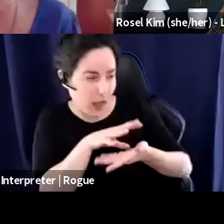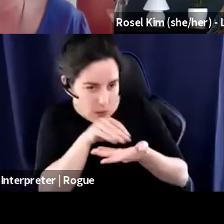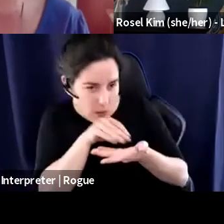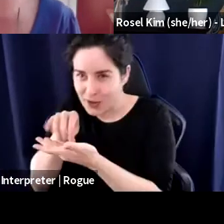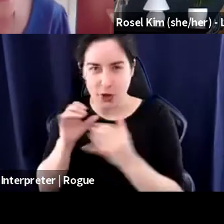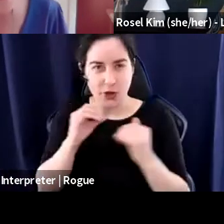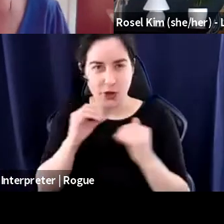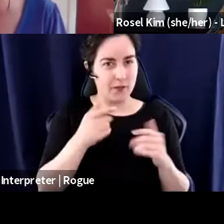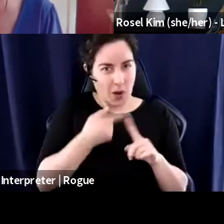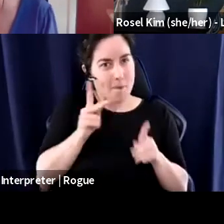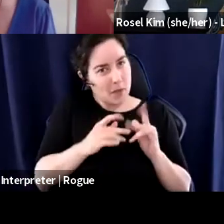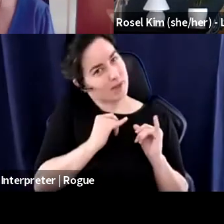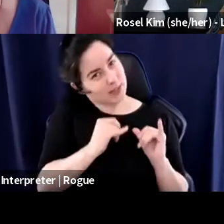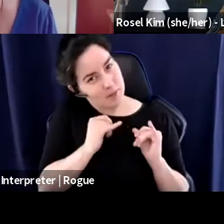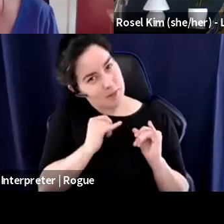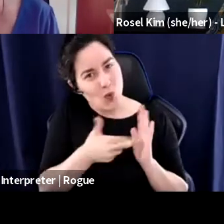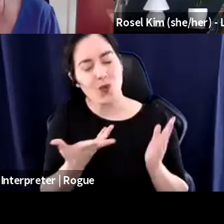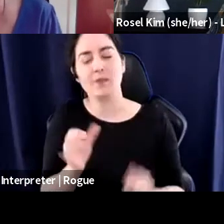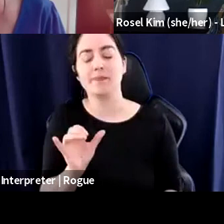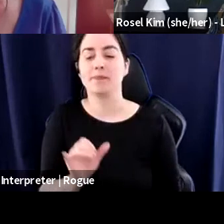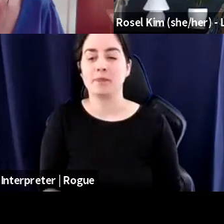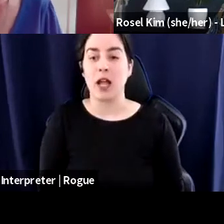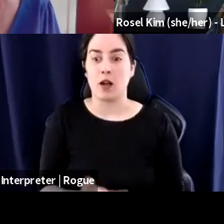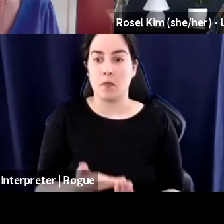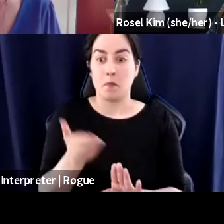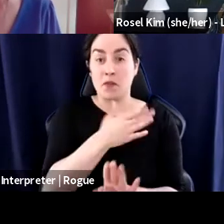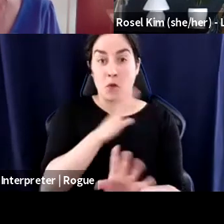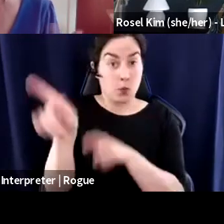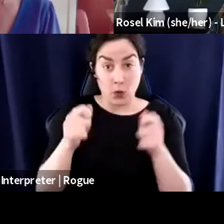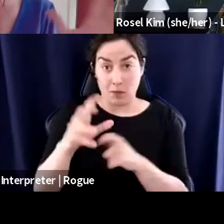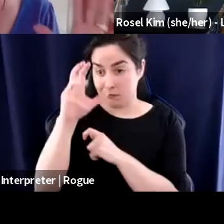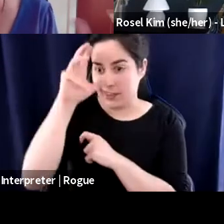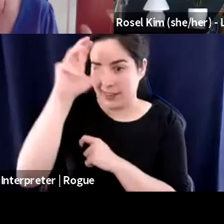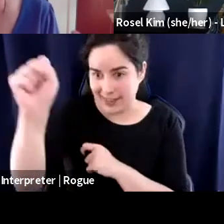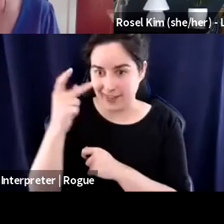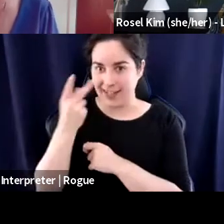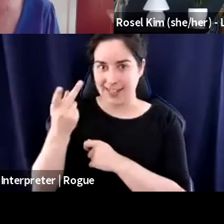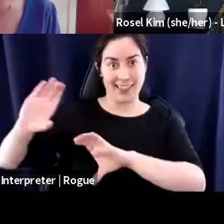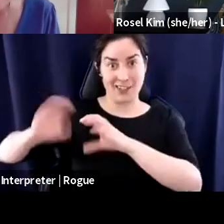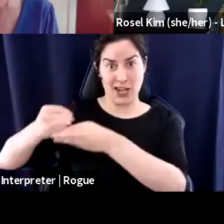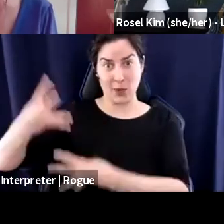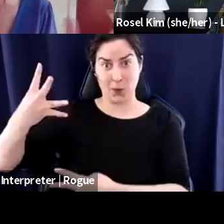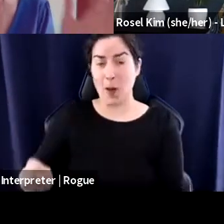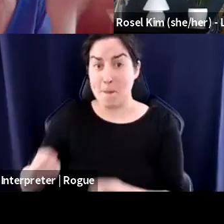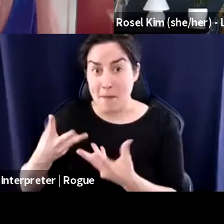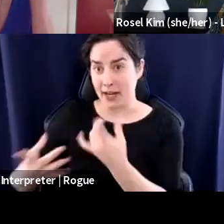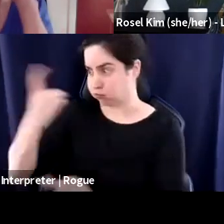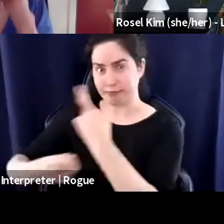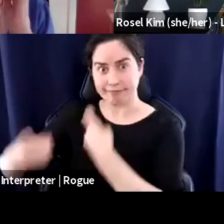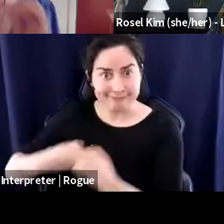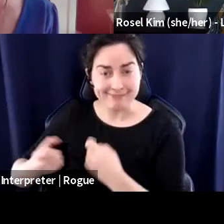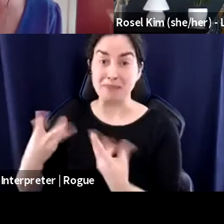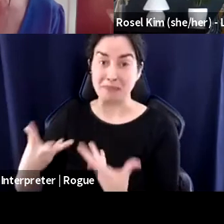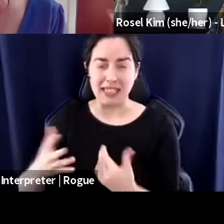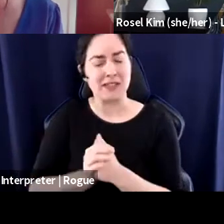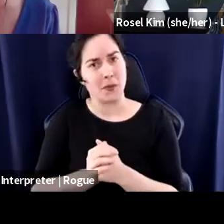to some of our participant questions, and I think there's been an active chat and lots of questions coming in, so we may